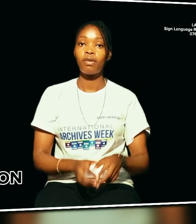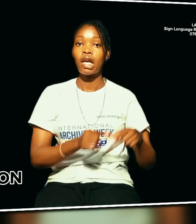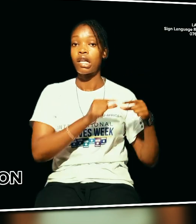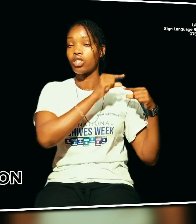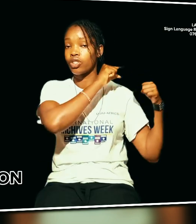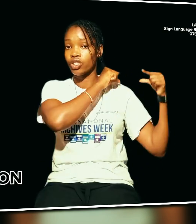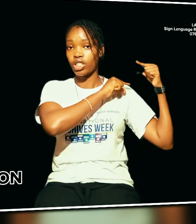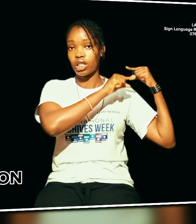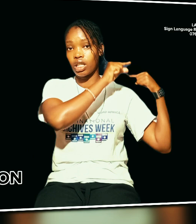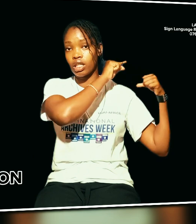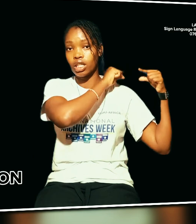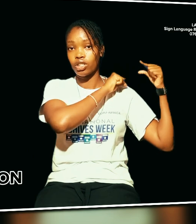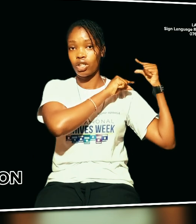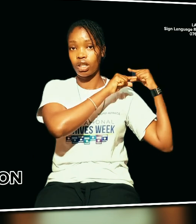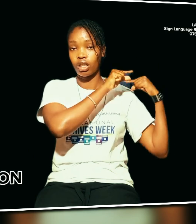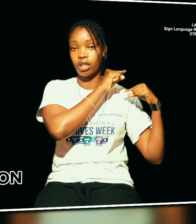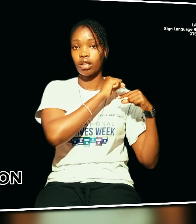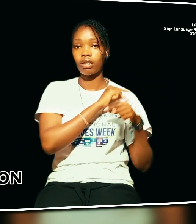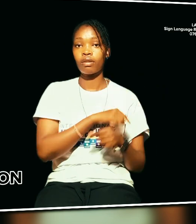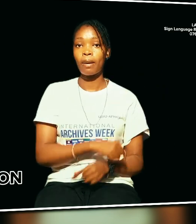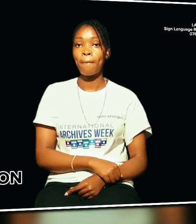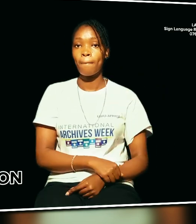generation,